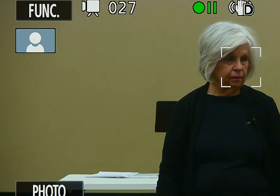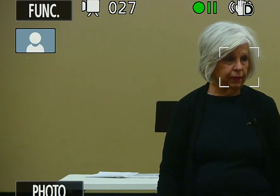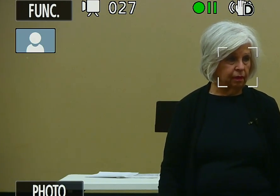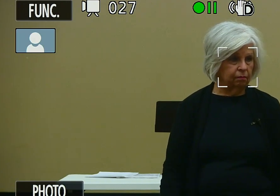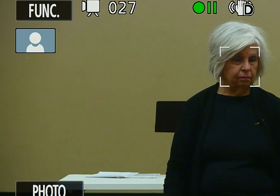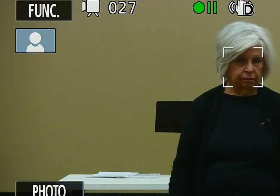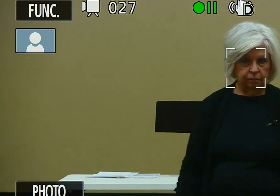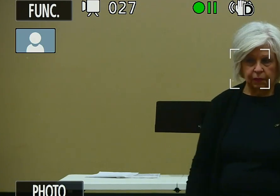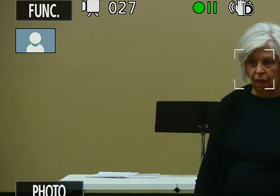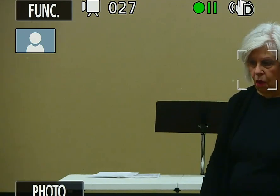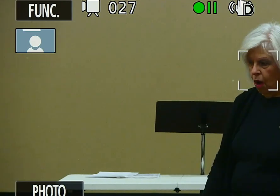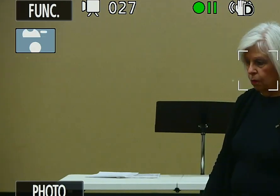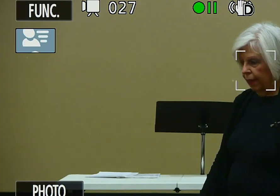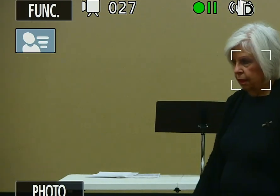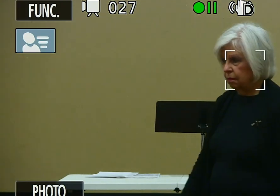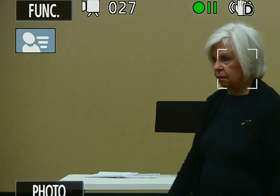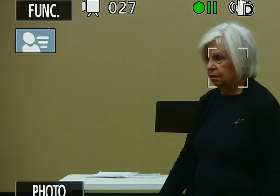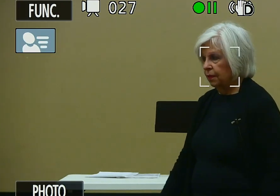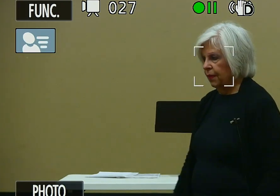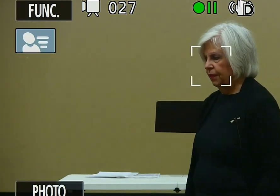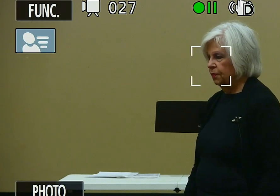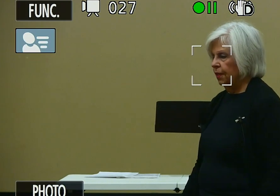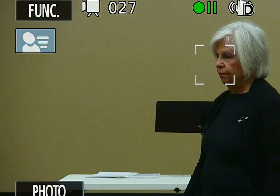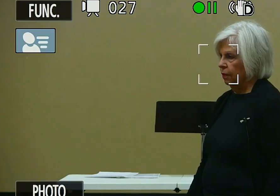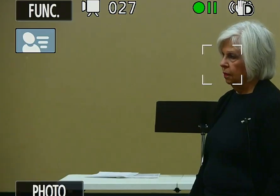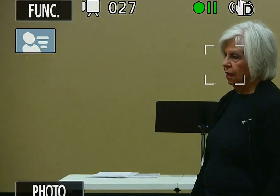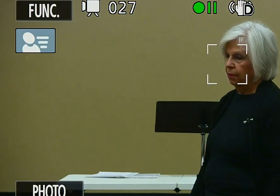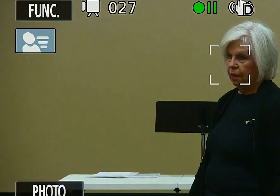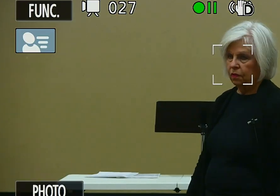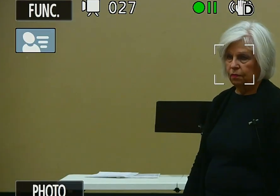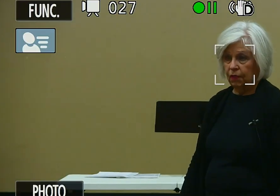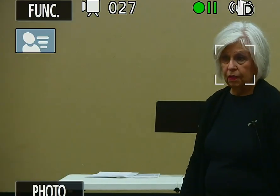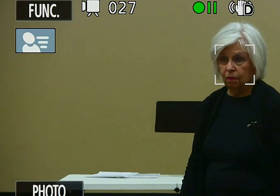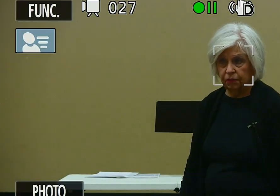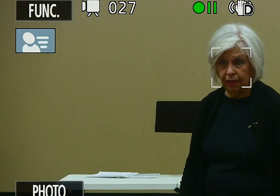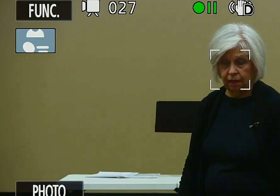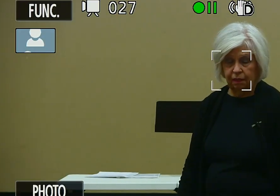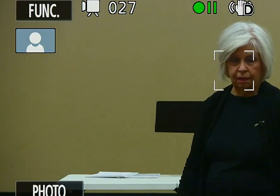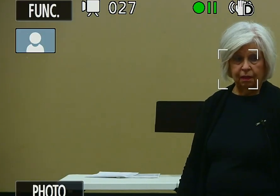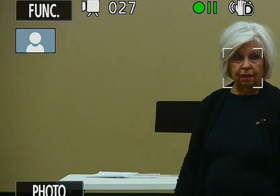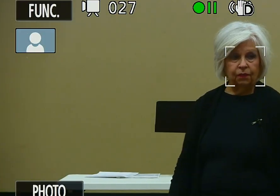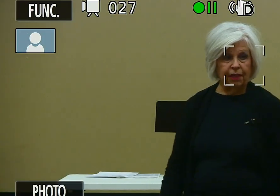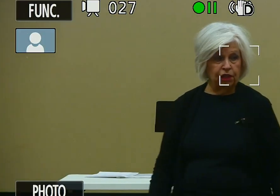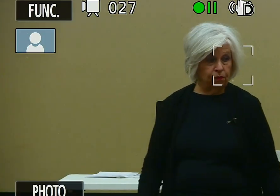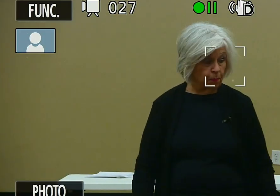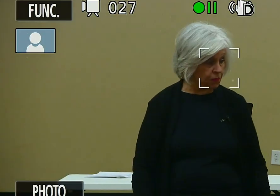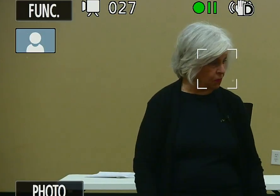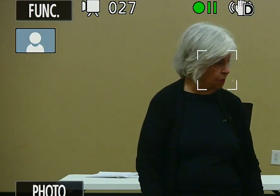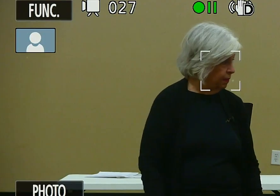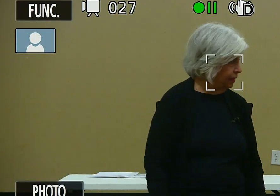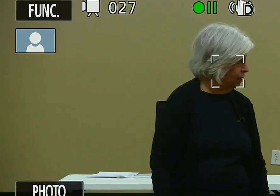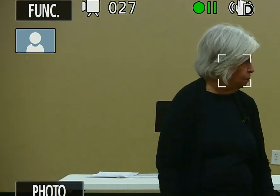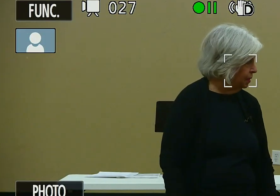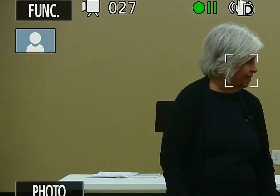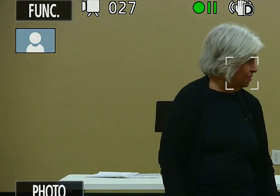okay. All right. Well, thank you for coming on this very cold day. Thank you for participating and being